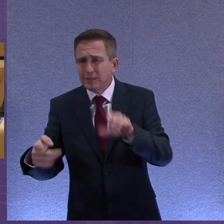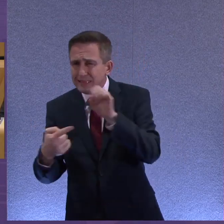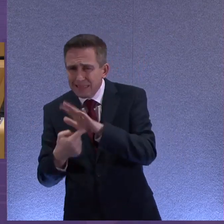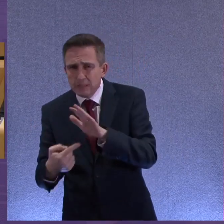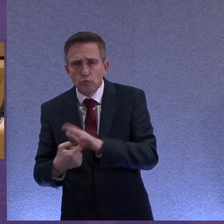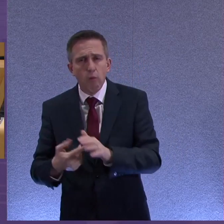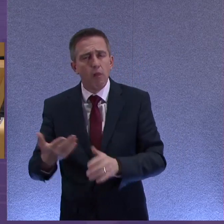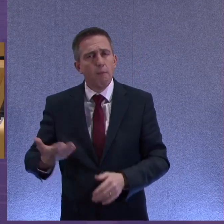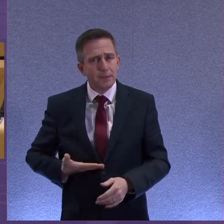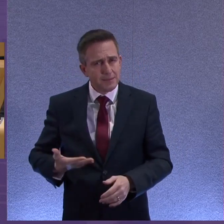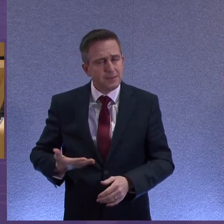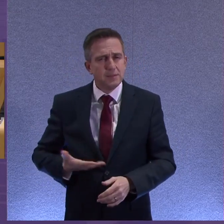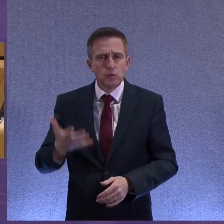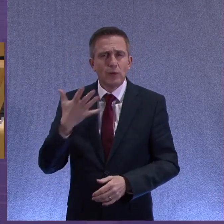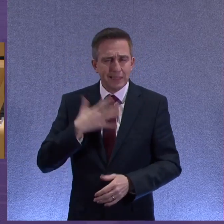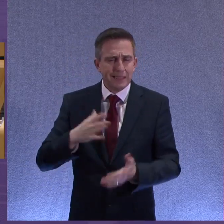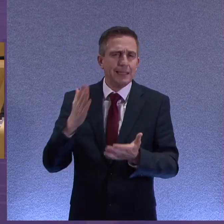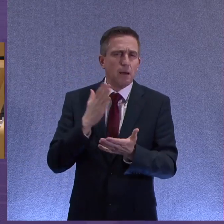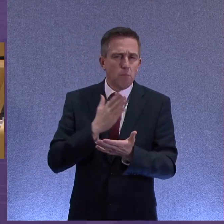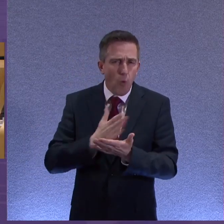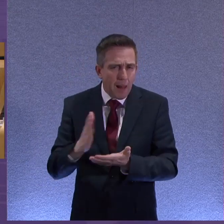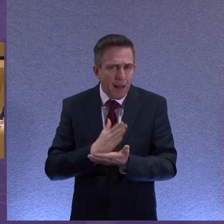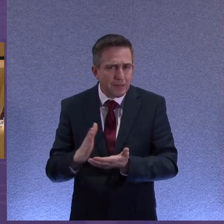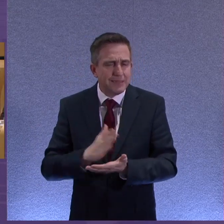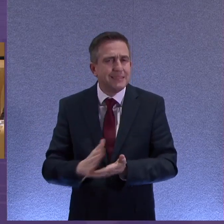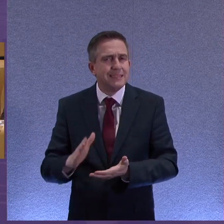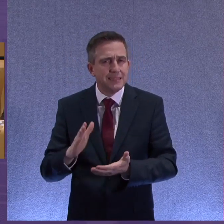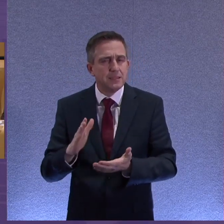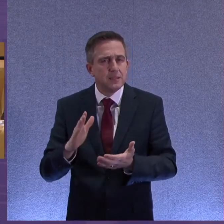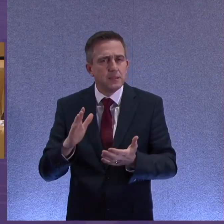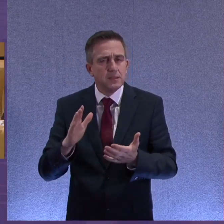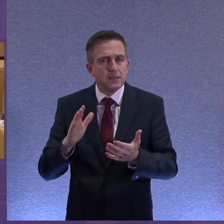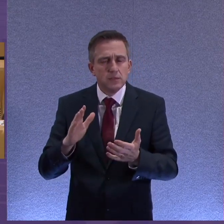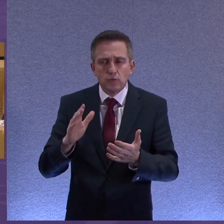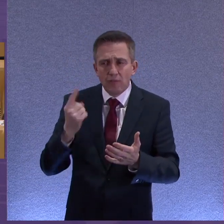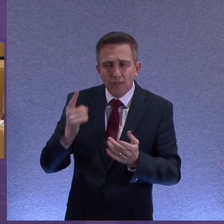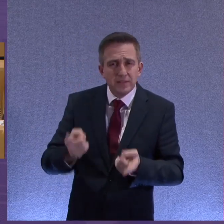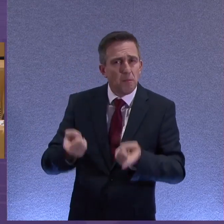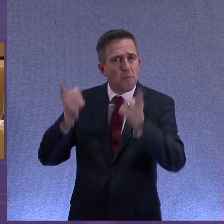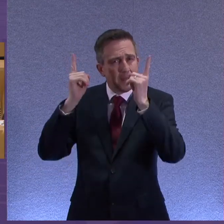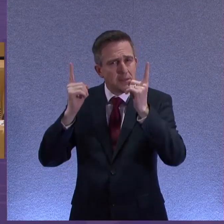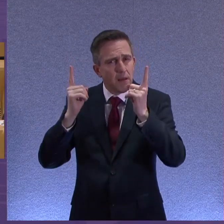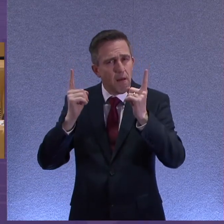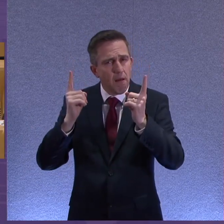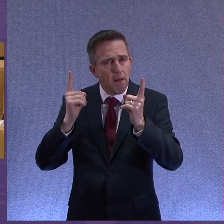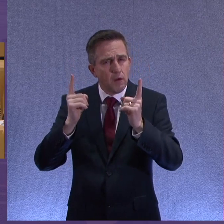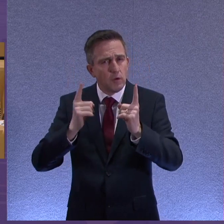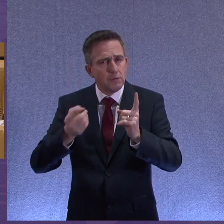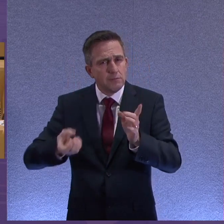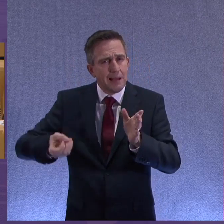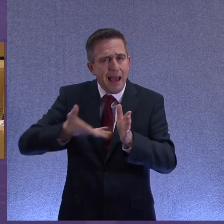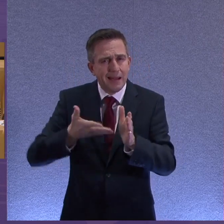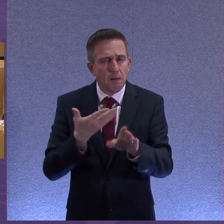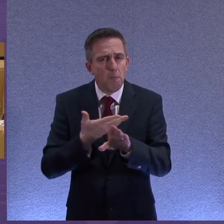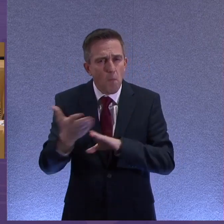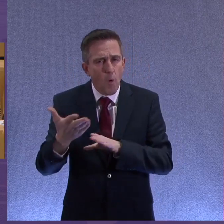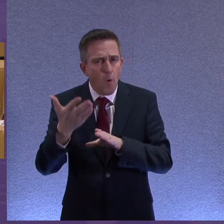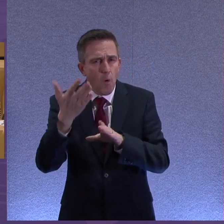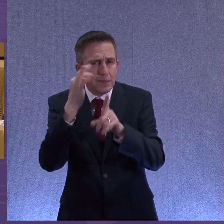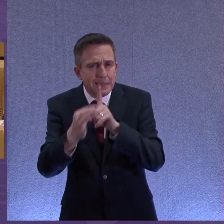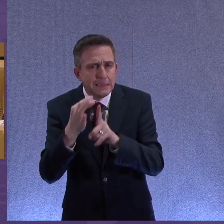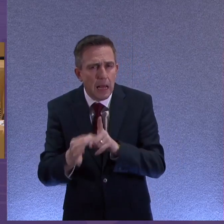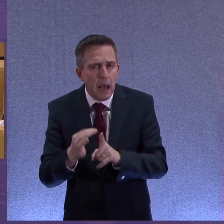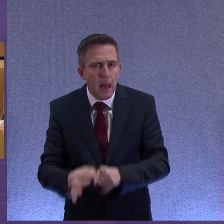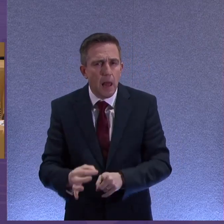what actually is essential to make society work. So perhaps the First Minister could say a little bit more about what we mean on